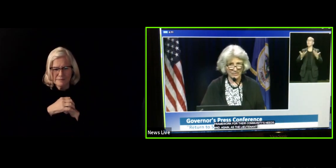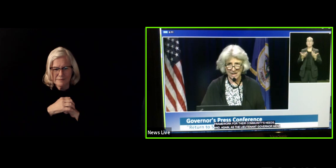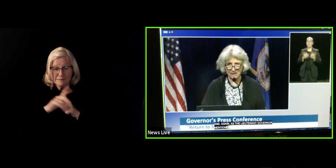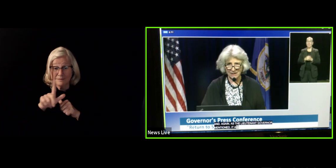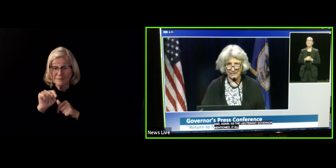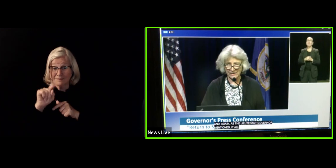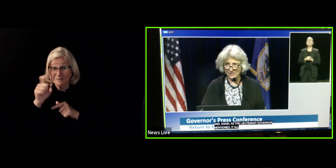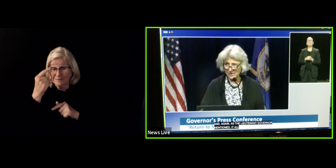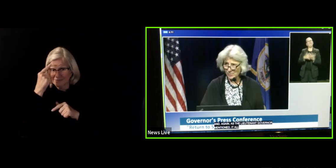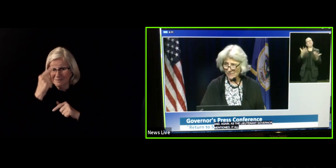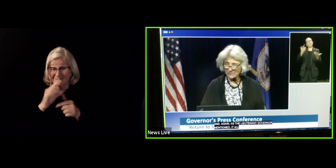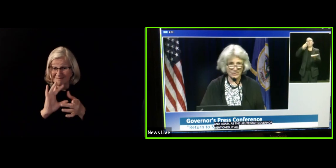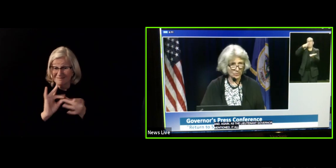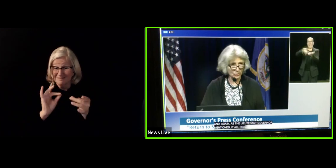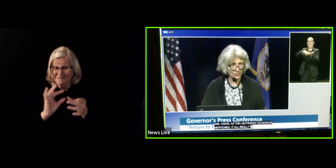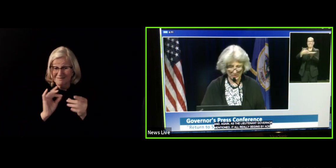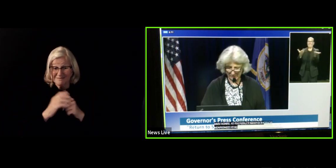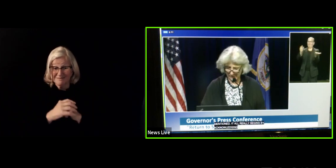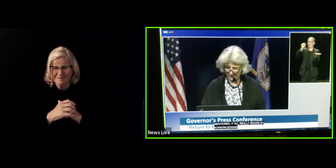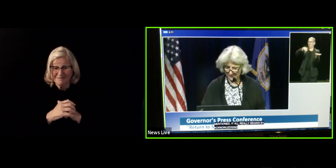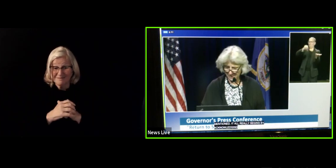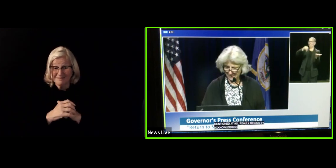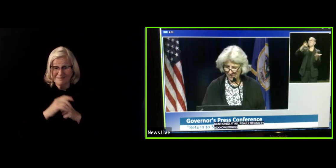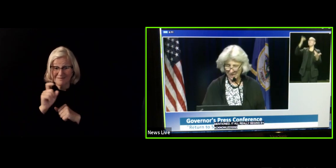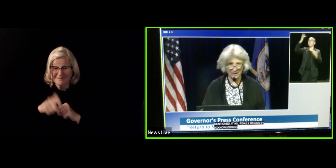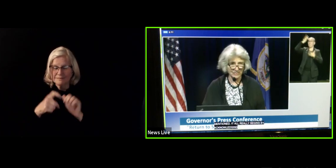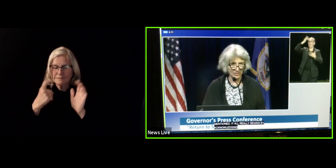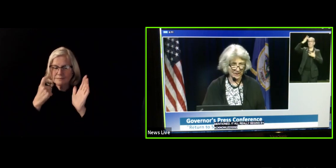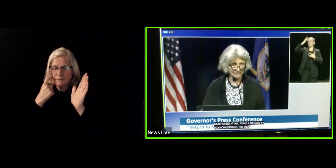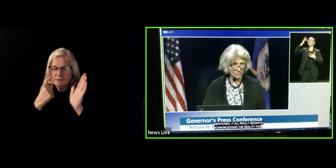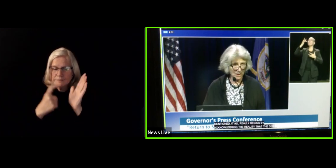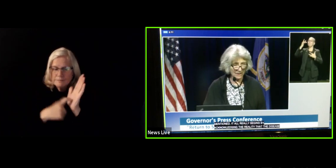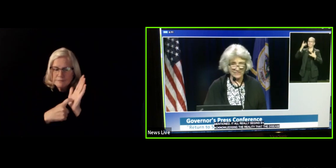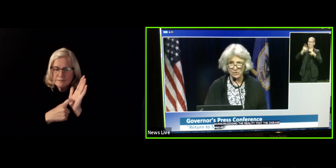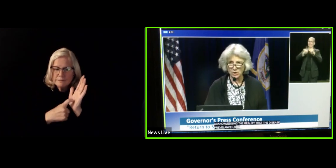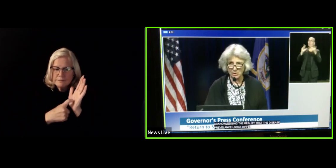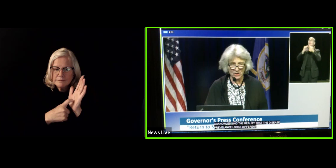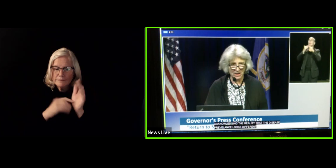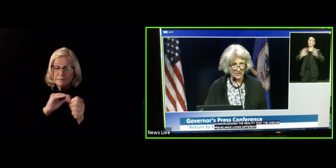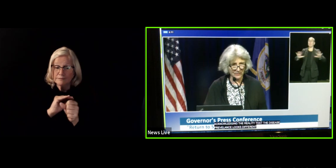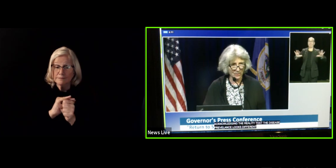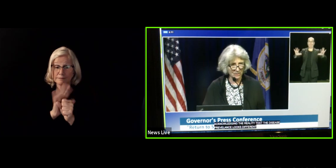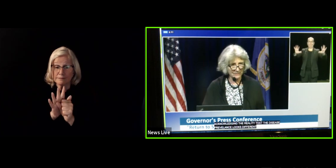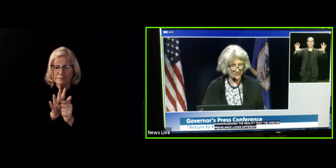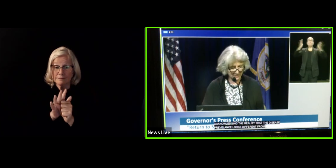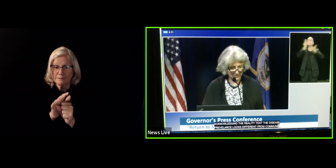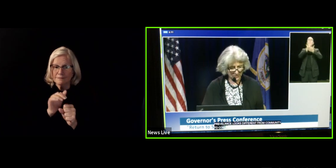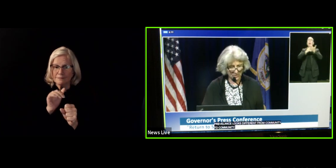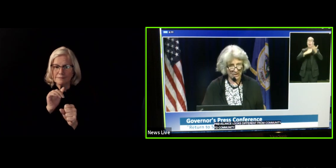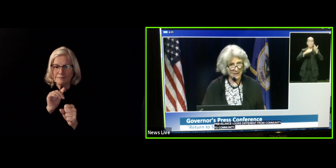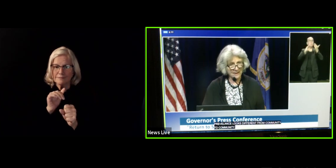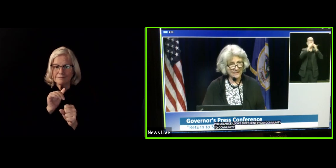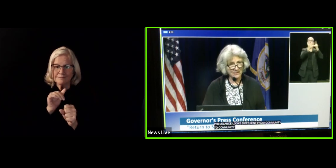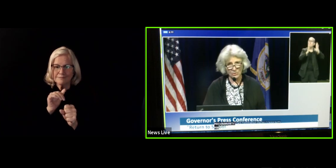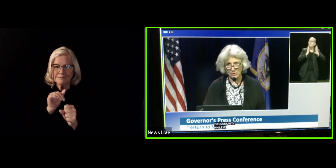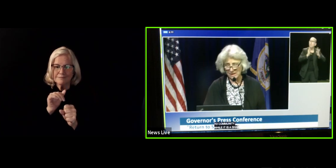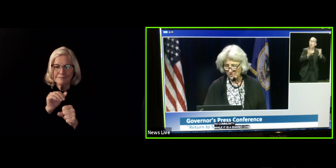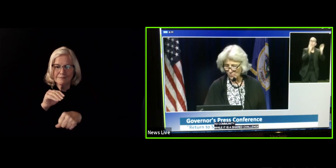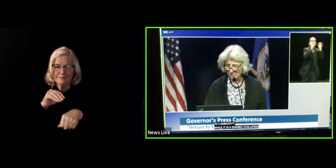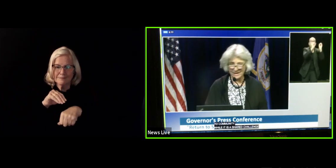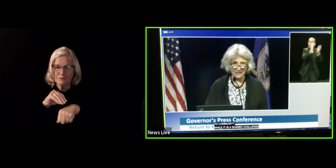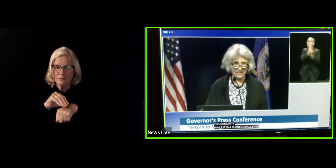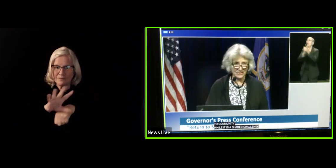the reality that the disease prevalence looks different from community to community. While it is a shared challenge for all of us in Minnesota, these